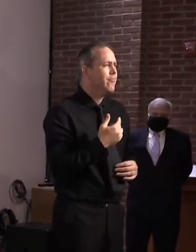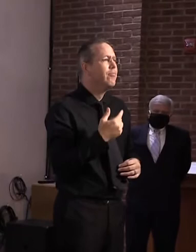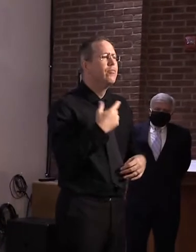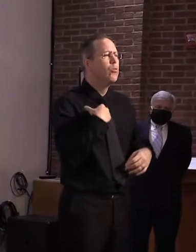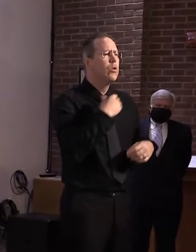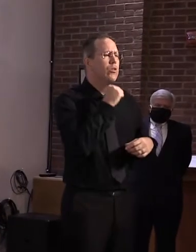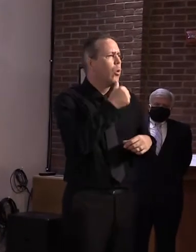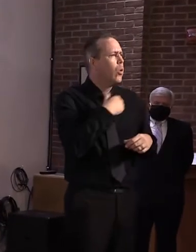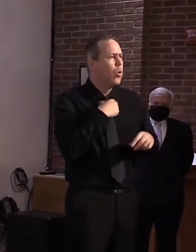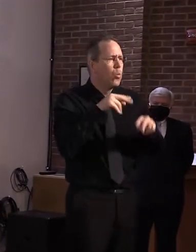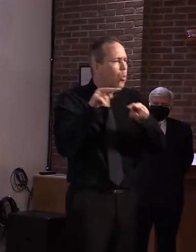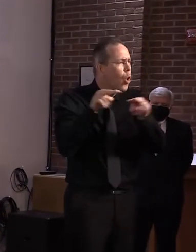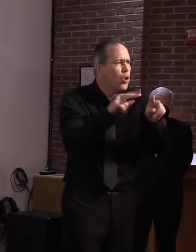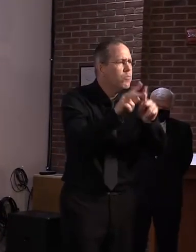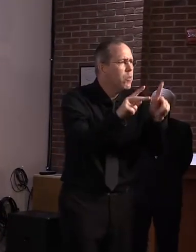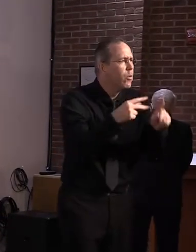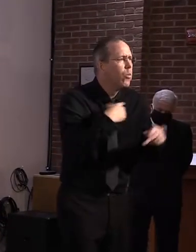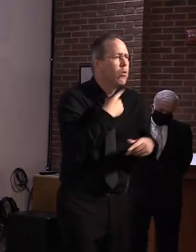Greg, the County Courier.